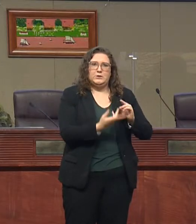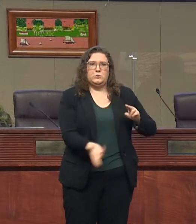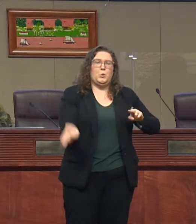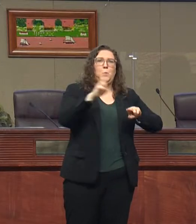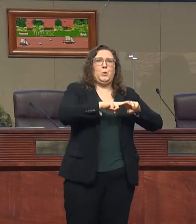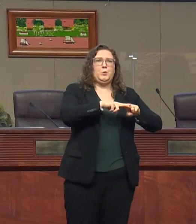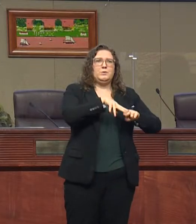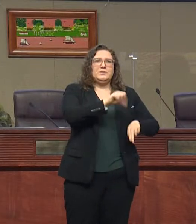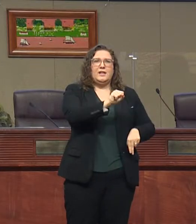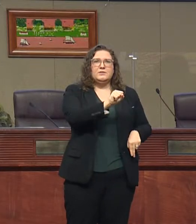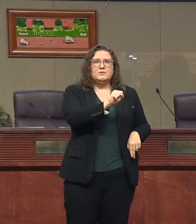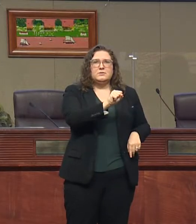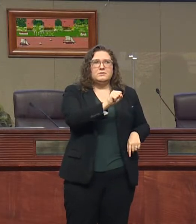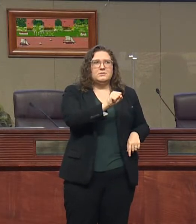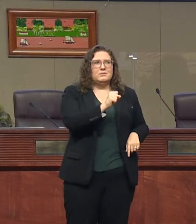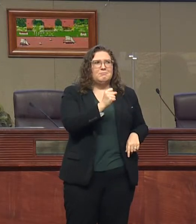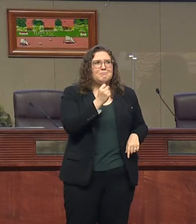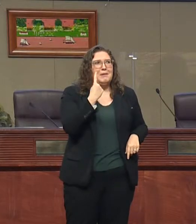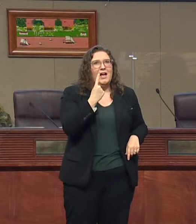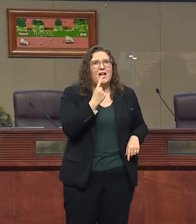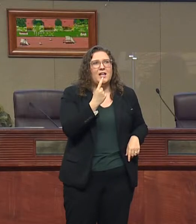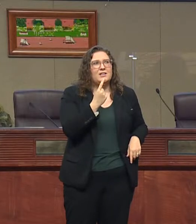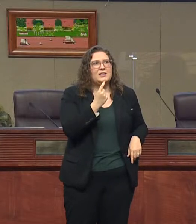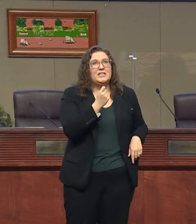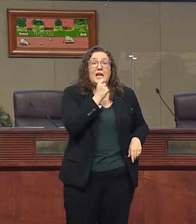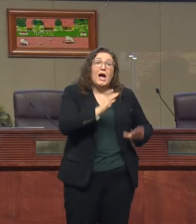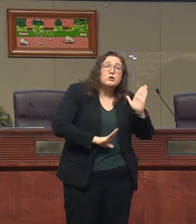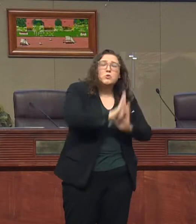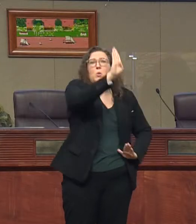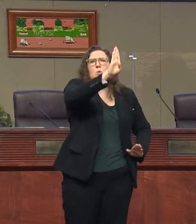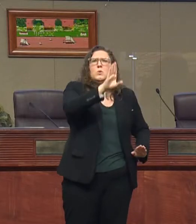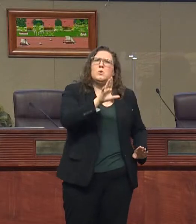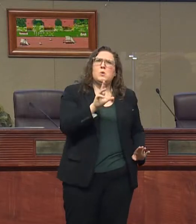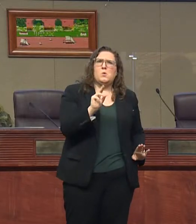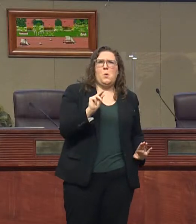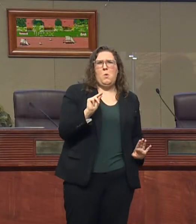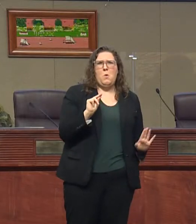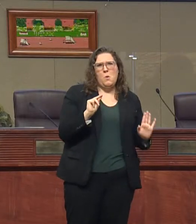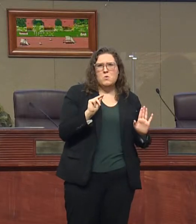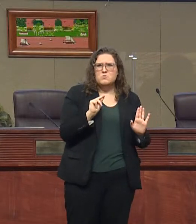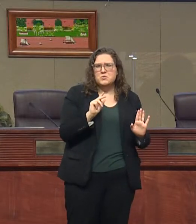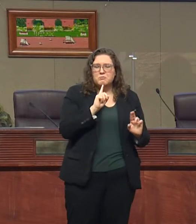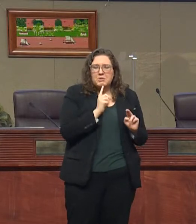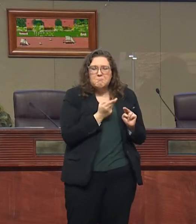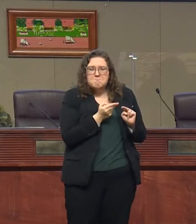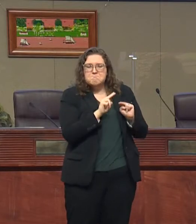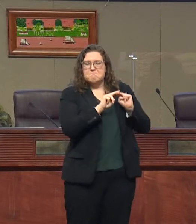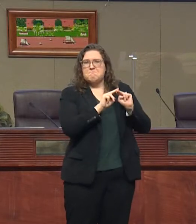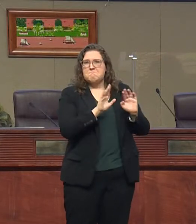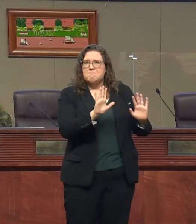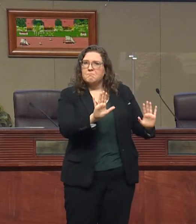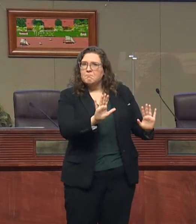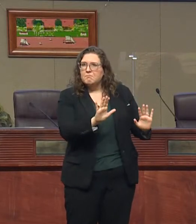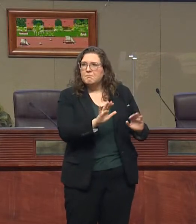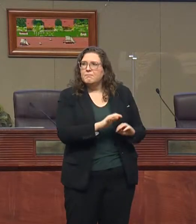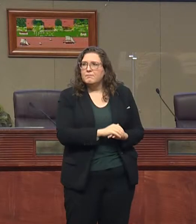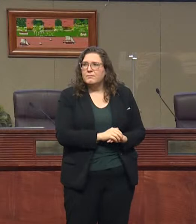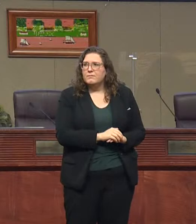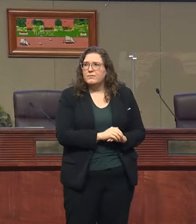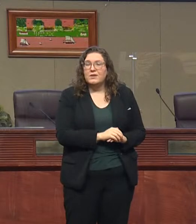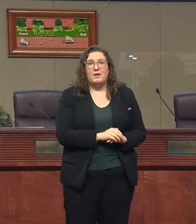are talking about modest spikes in terms of the numbers that we are seeing today, but we now have